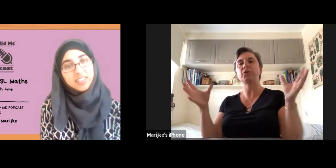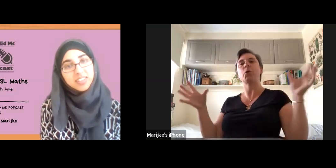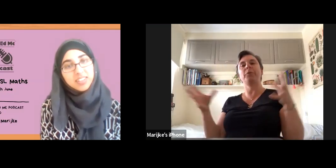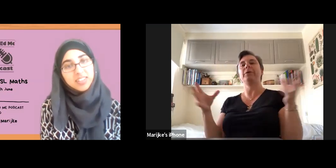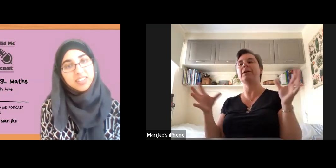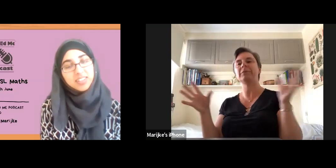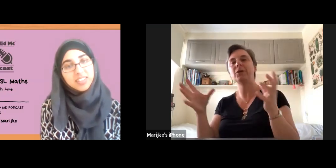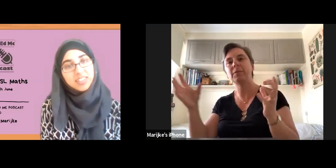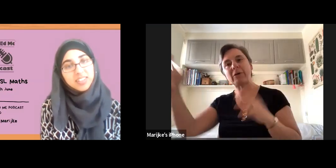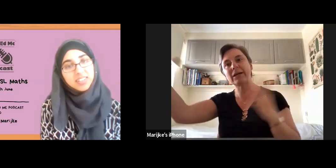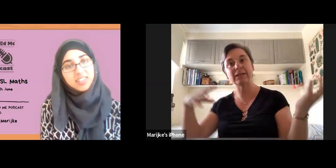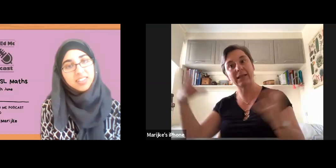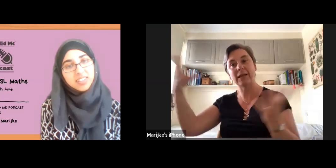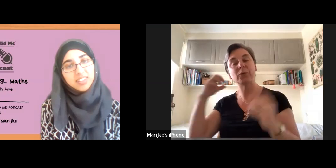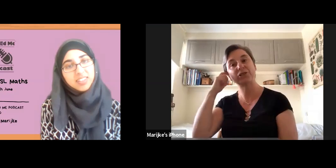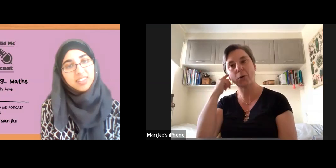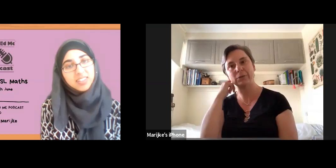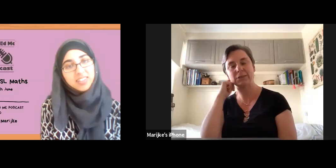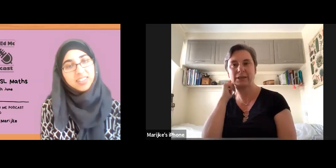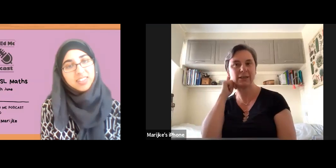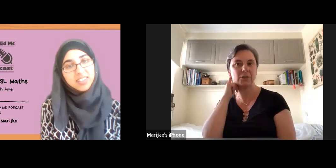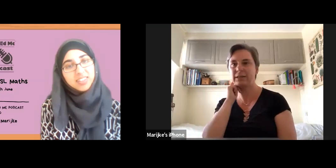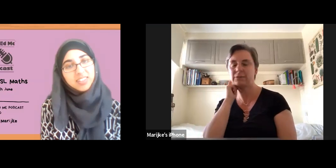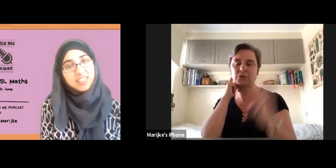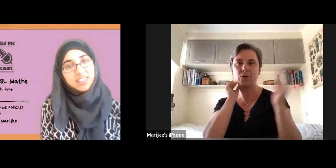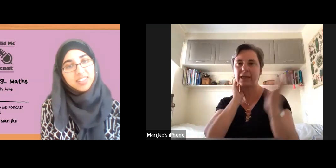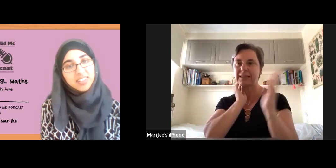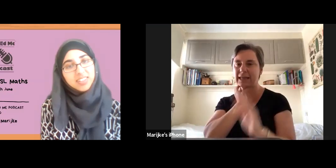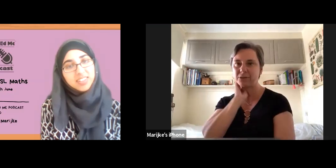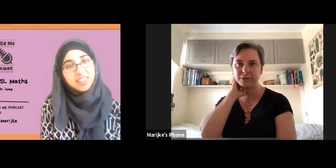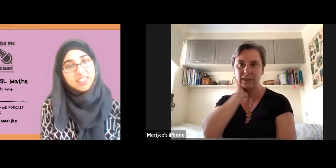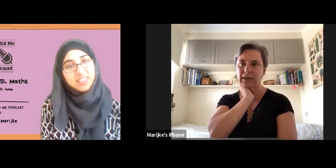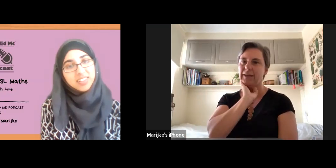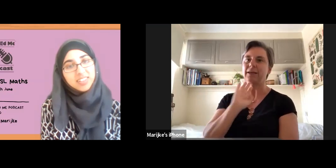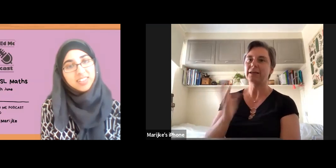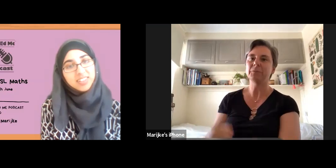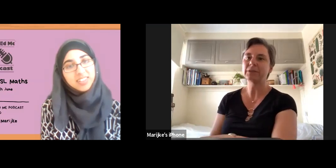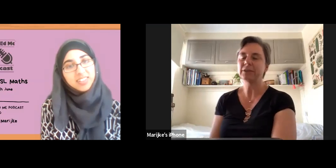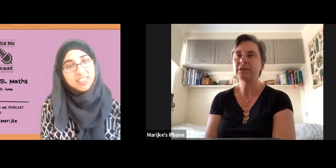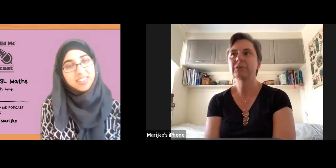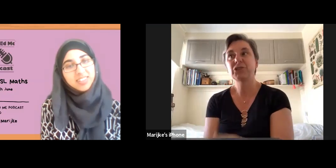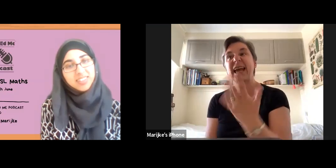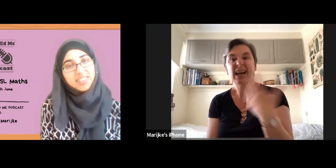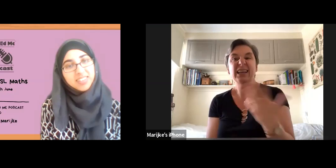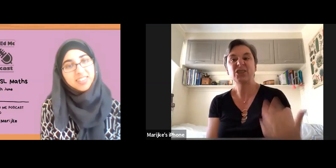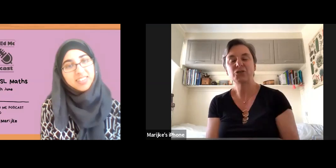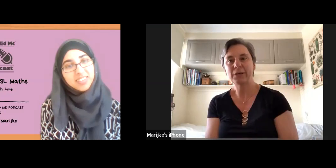group, American and British CODAs. We talk and get together and share our history and